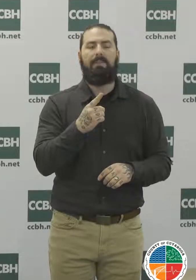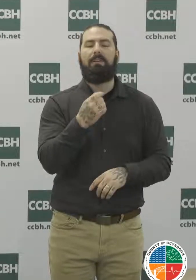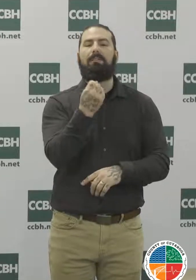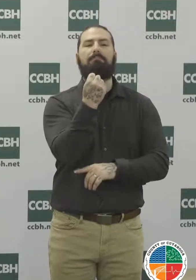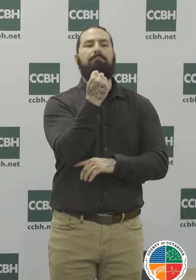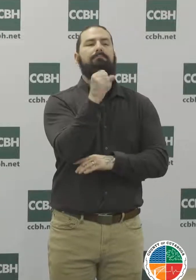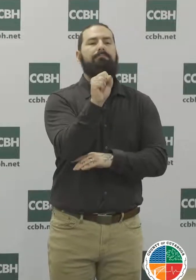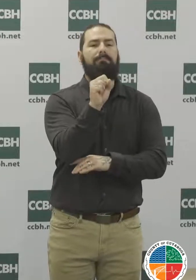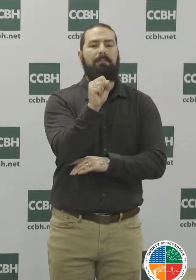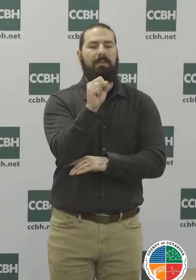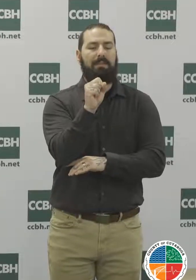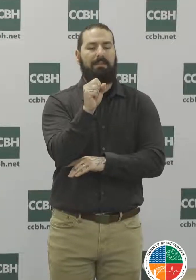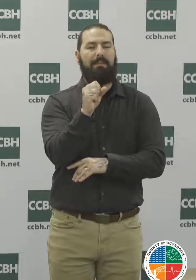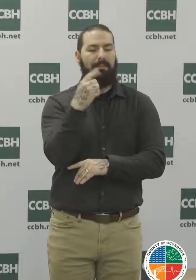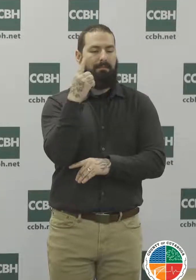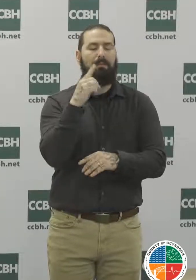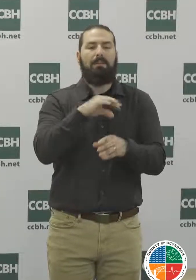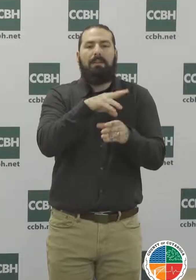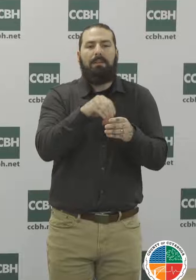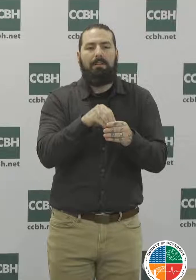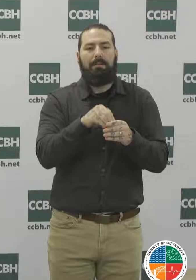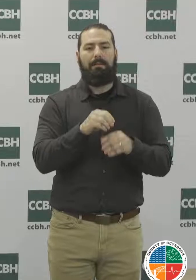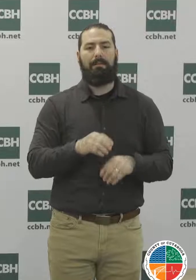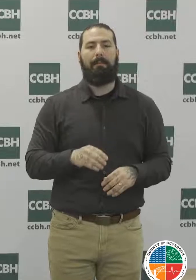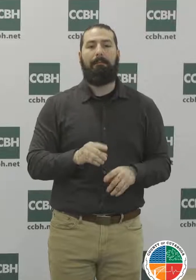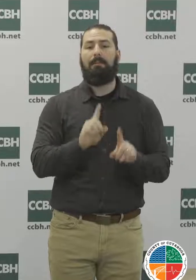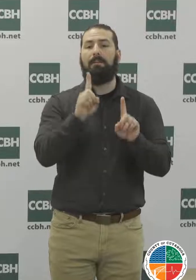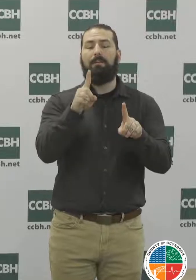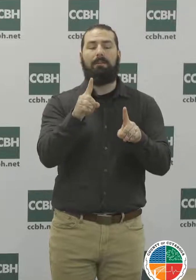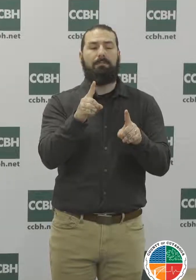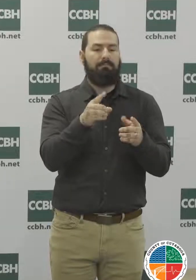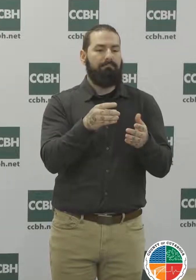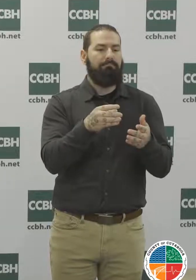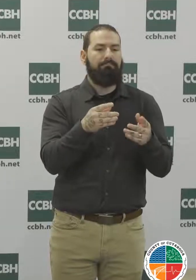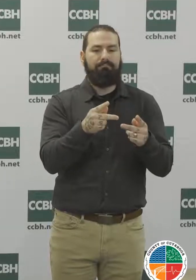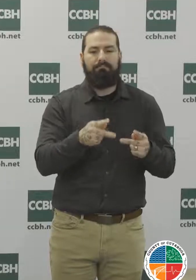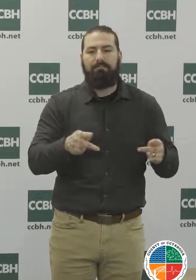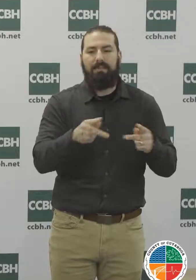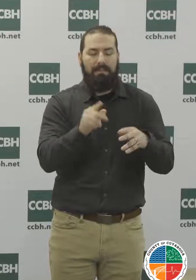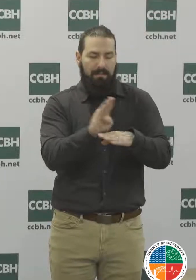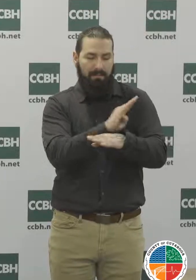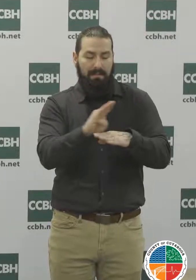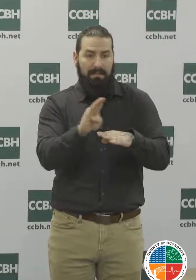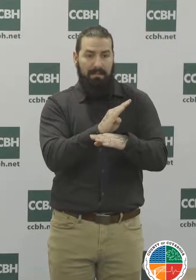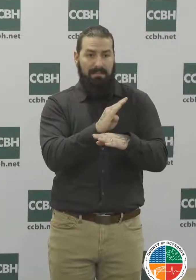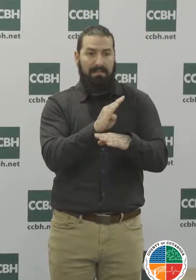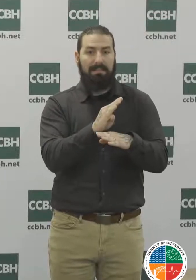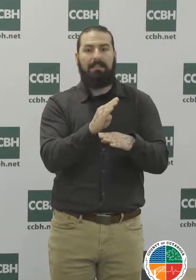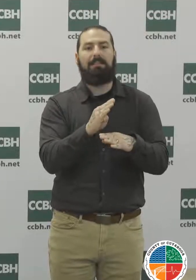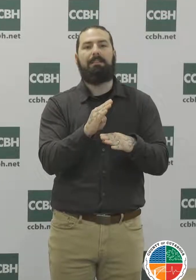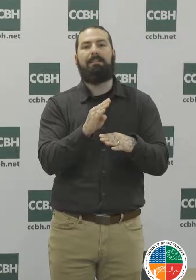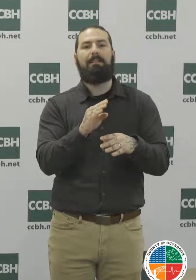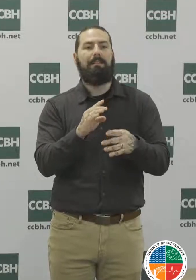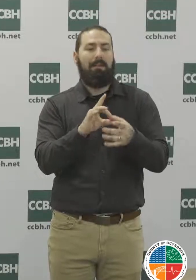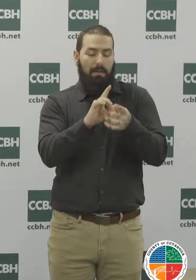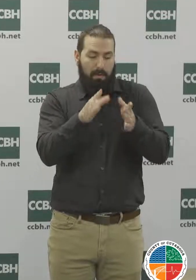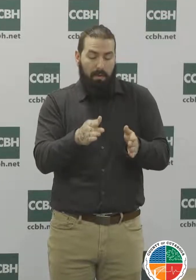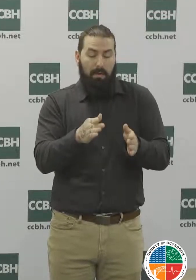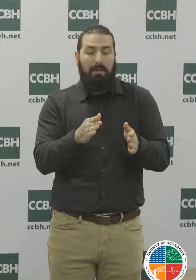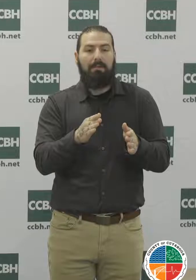the personal cost. Patronize businesses owned by people of color and those who are different from you.